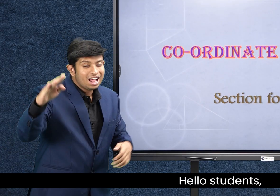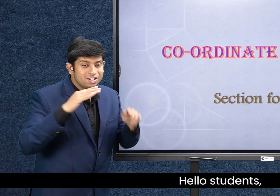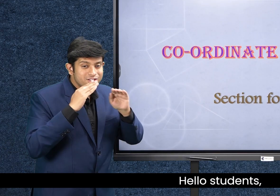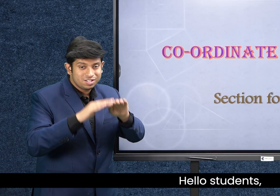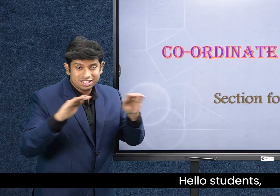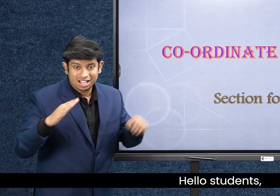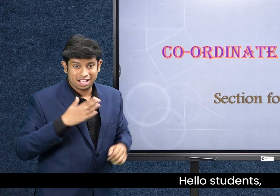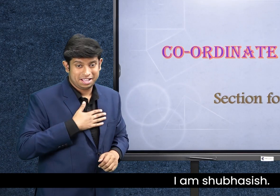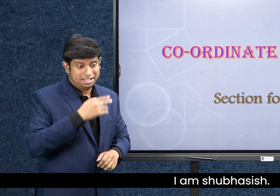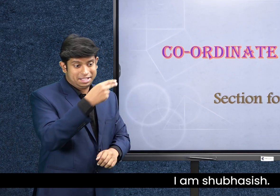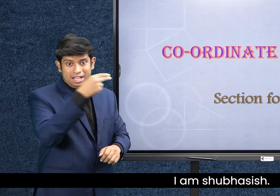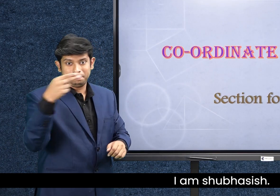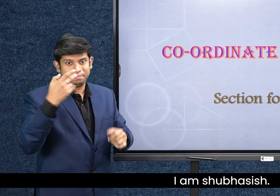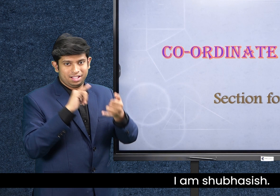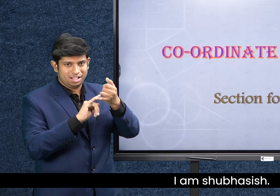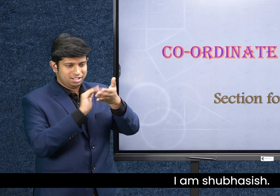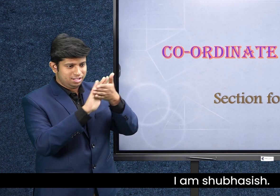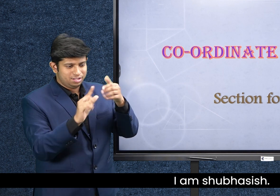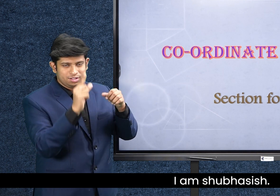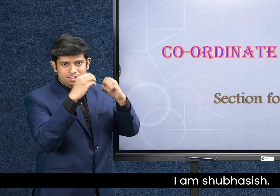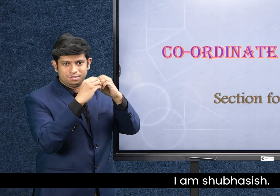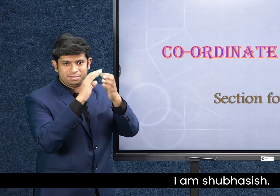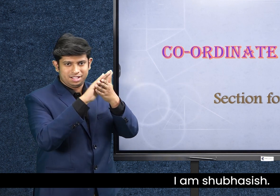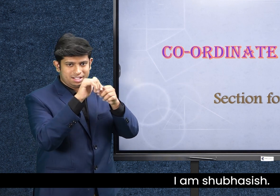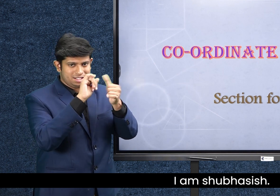Hello students, I am Subhashish.